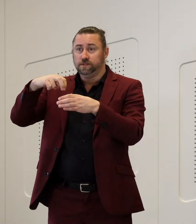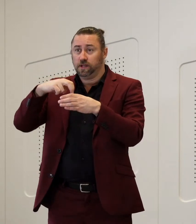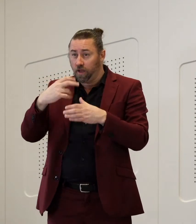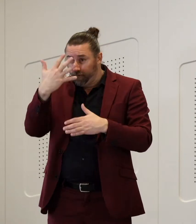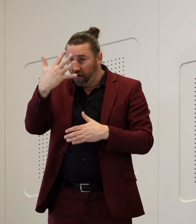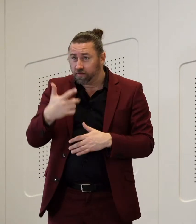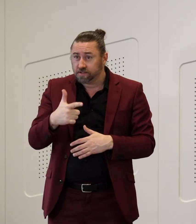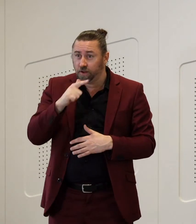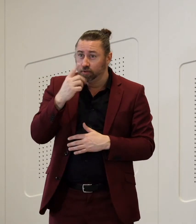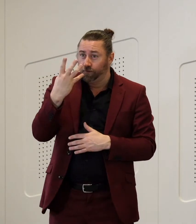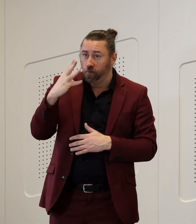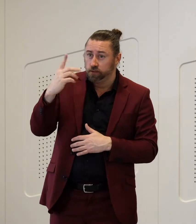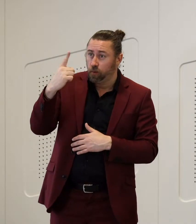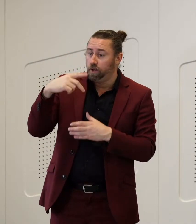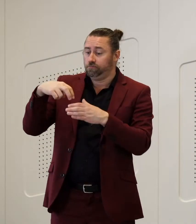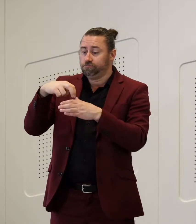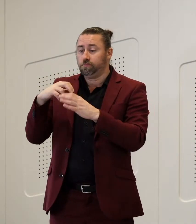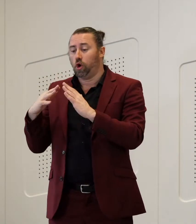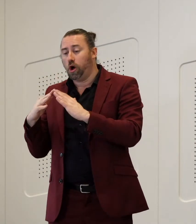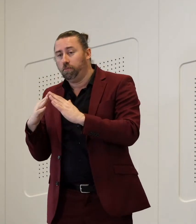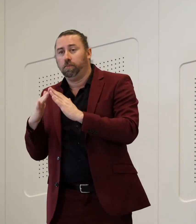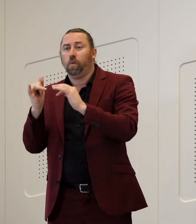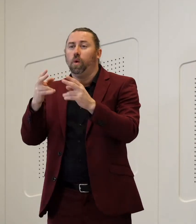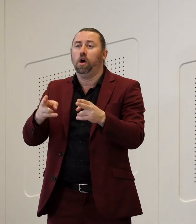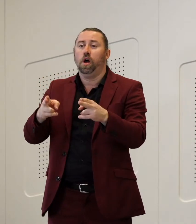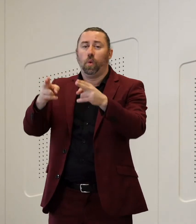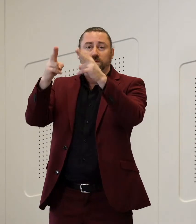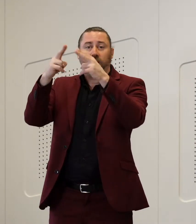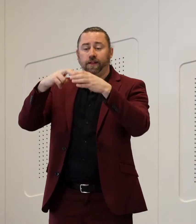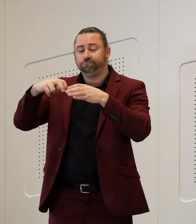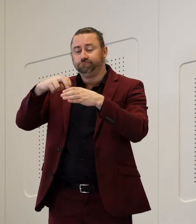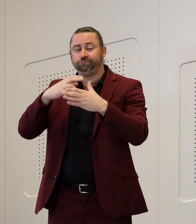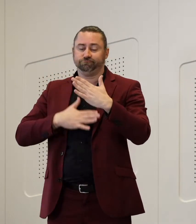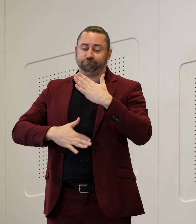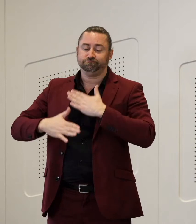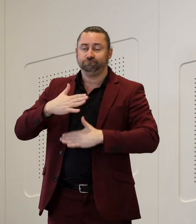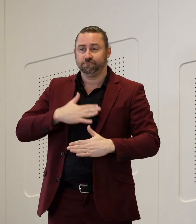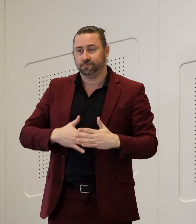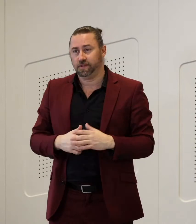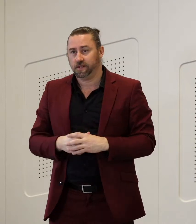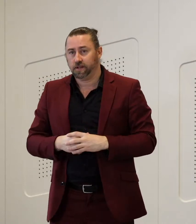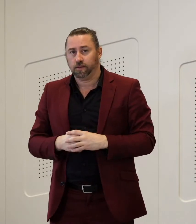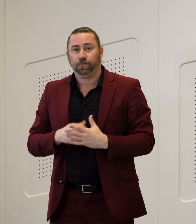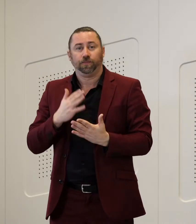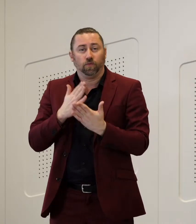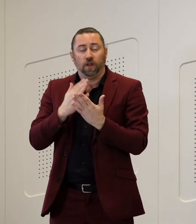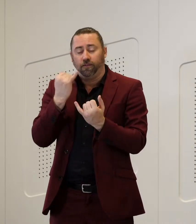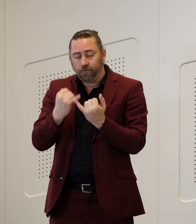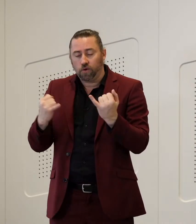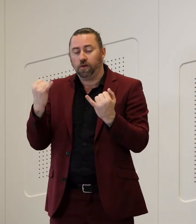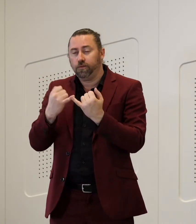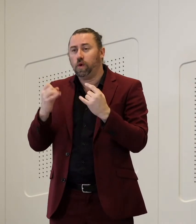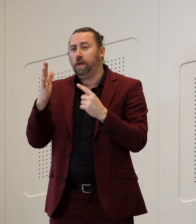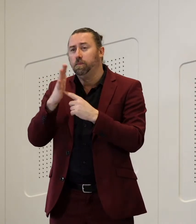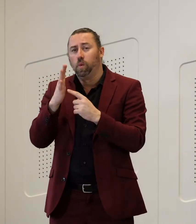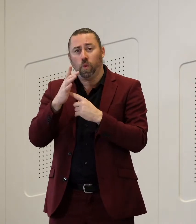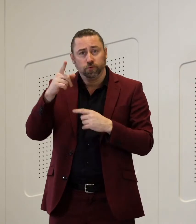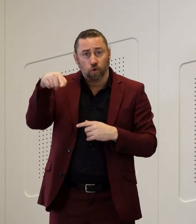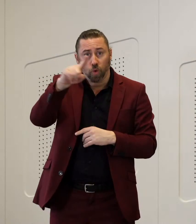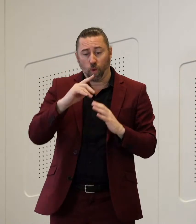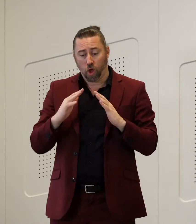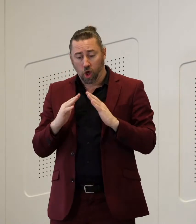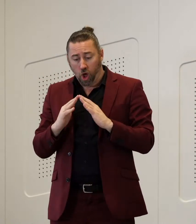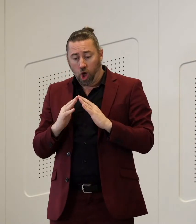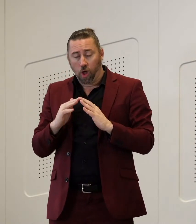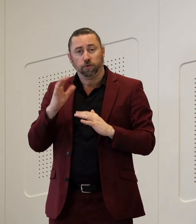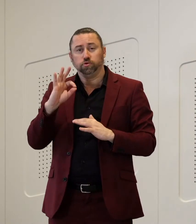in Queensland across home quarantine and hotel quarantine. It is essential that you follow those rules,